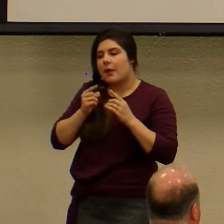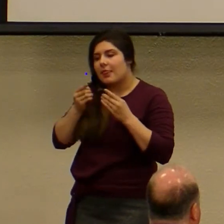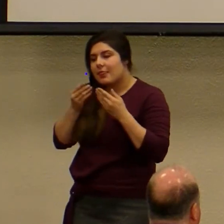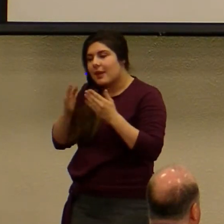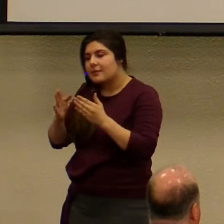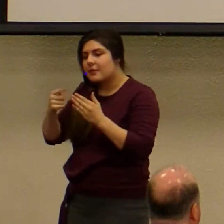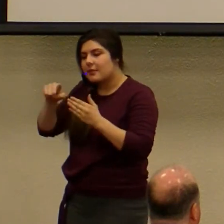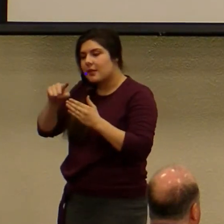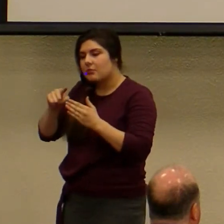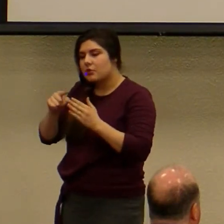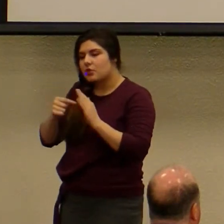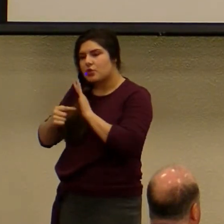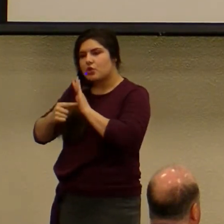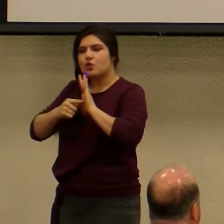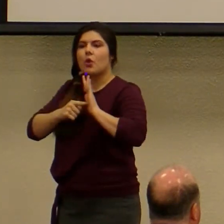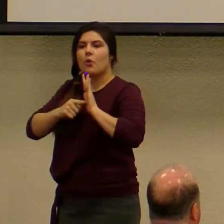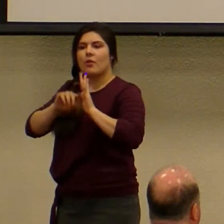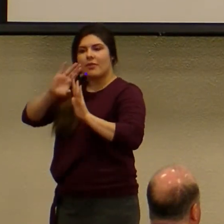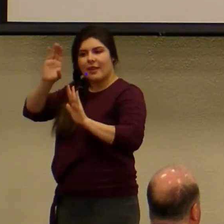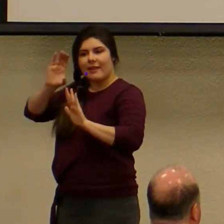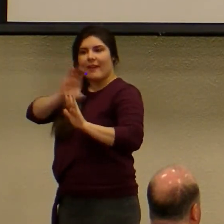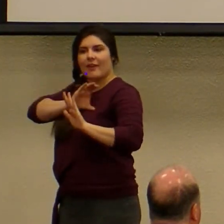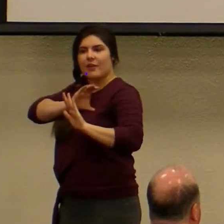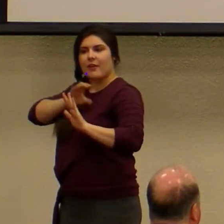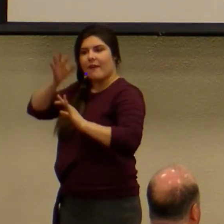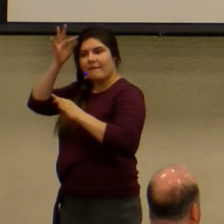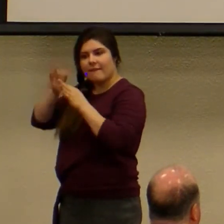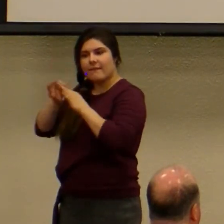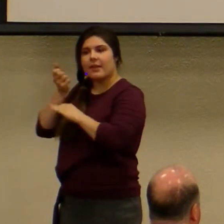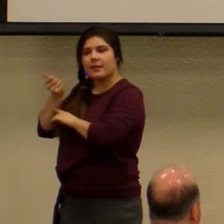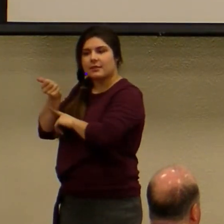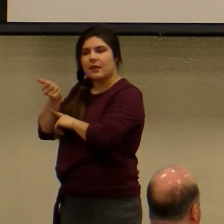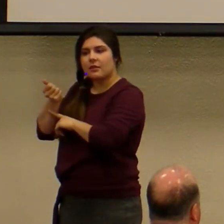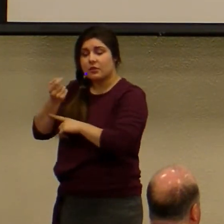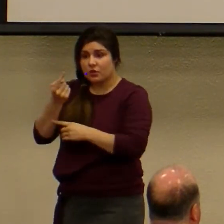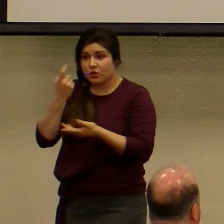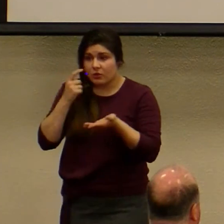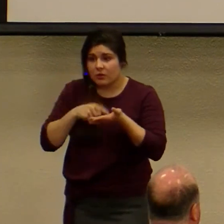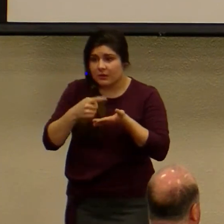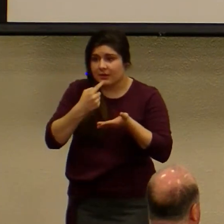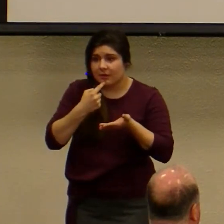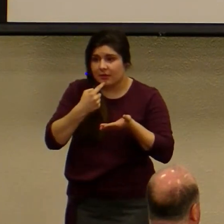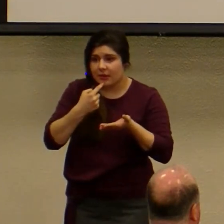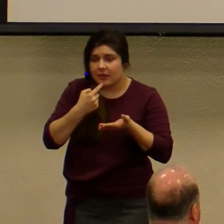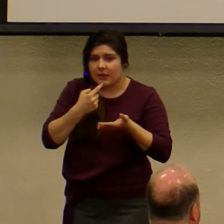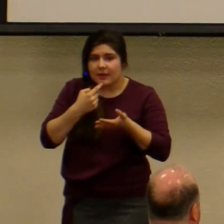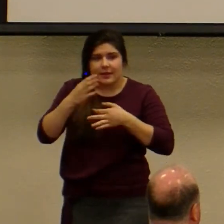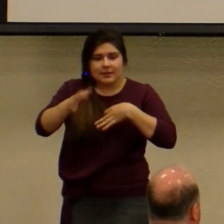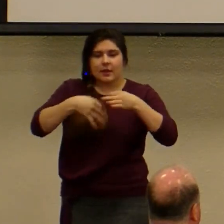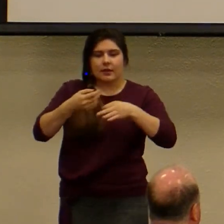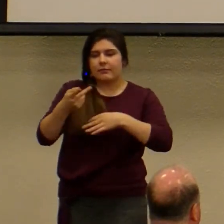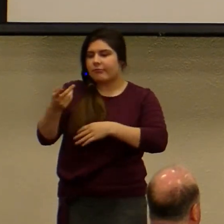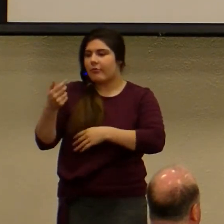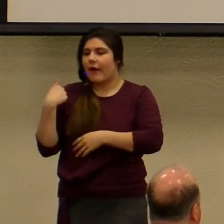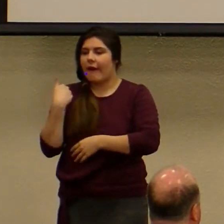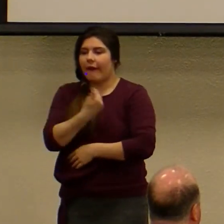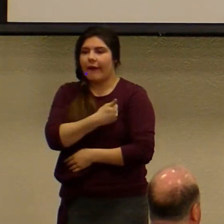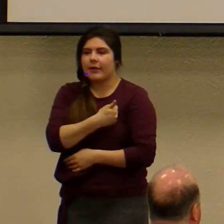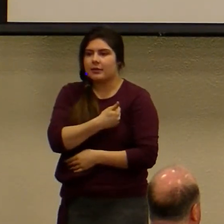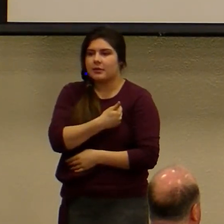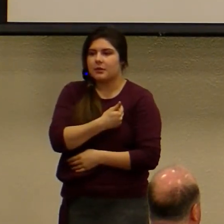to embody the character of the faith. Did y'all catch what I just said? Instead of you and I just being